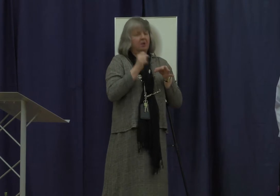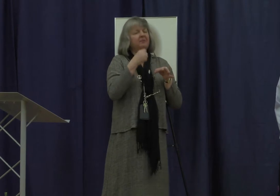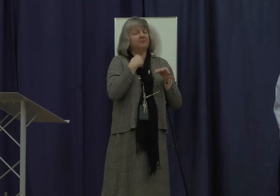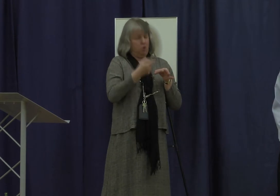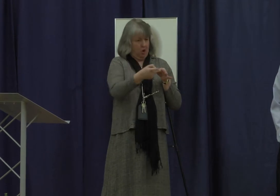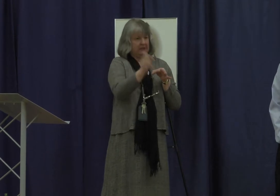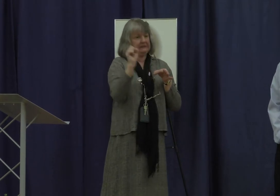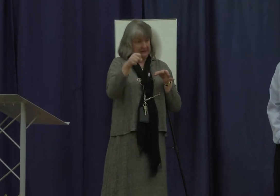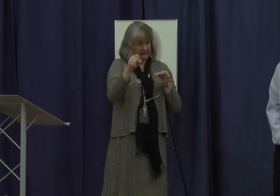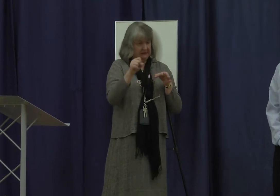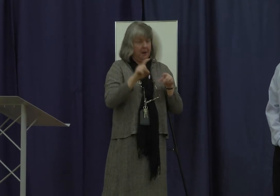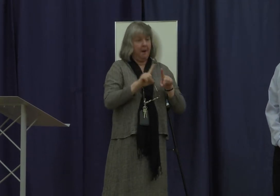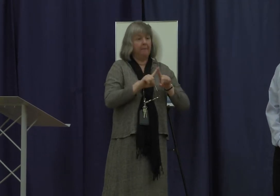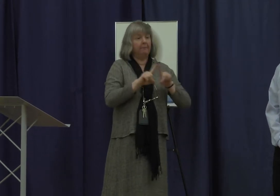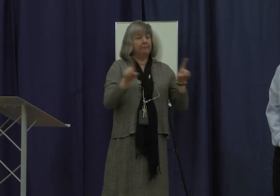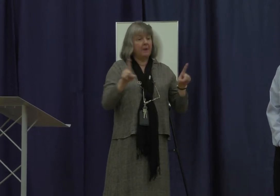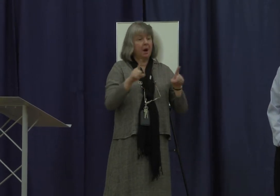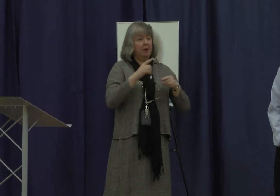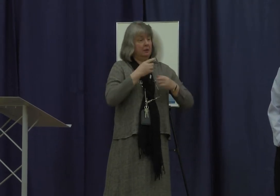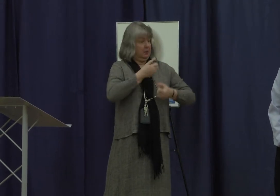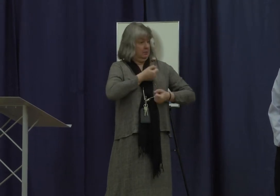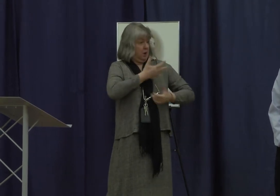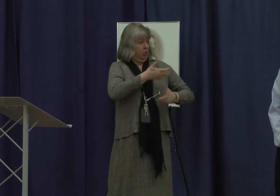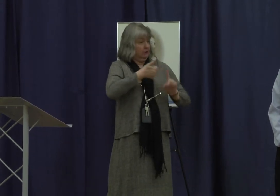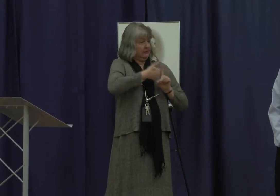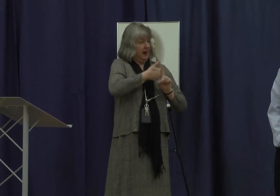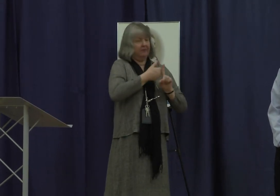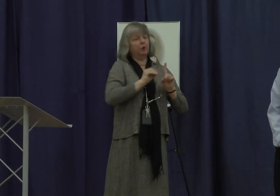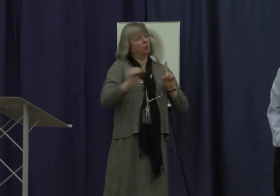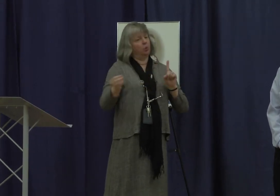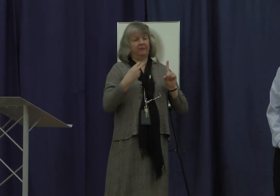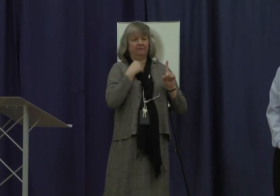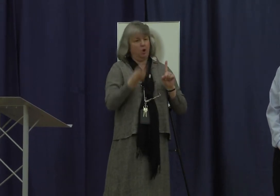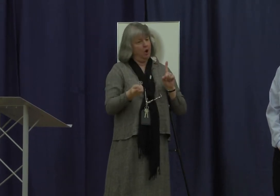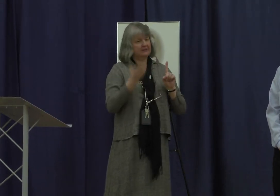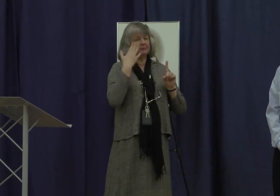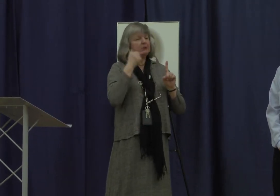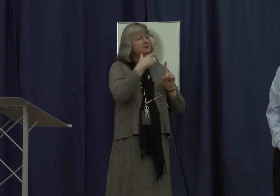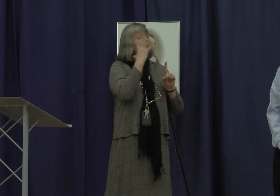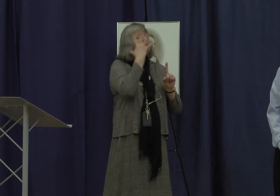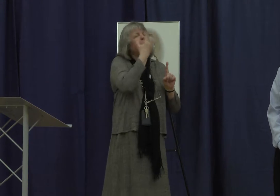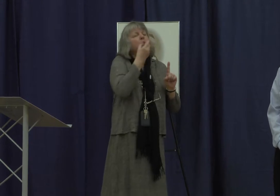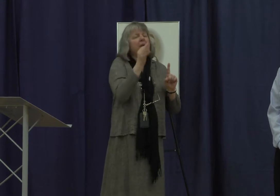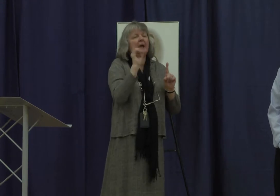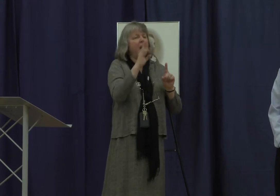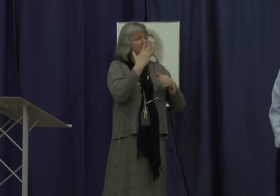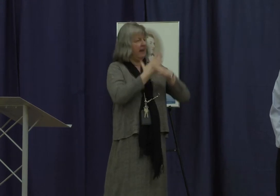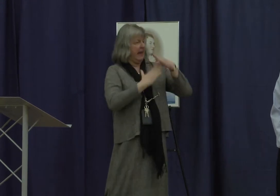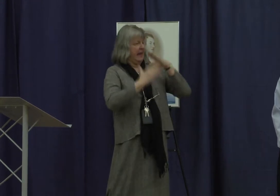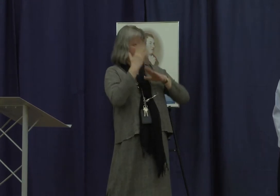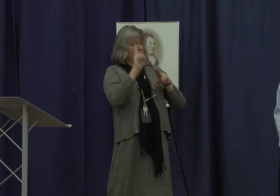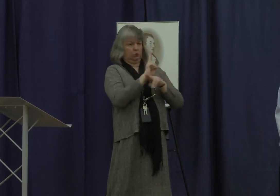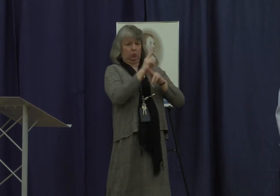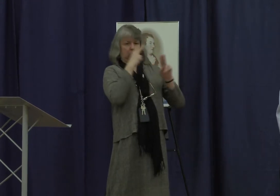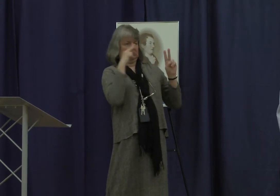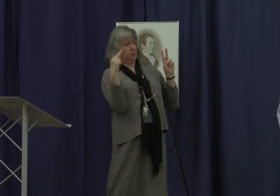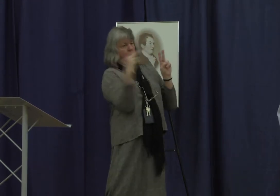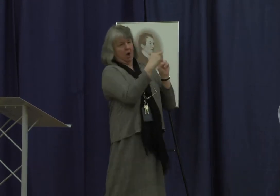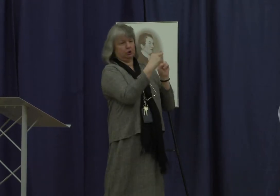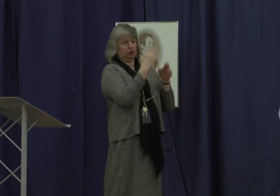you. There is, most of the time, you have an interpreter who voices for you. But when you watch deaf poetry, there is no interpretation.